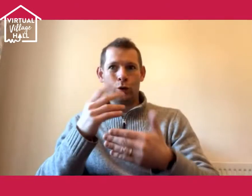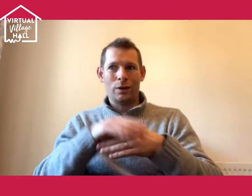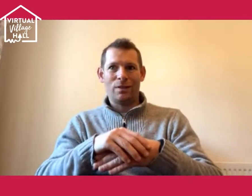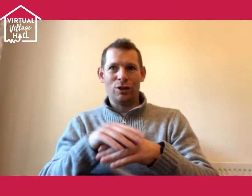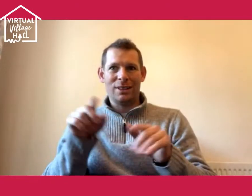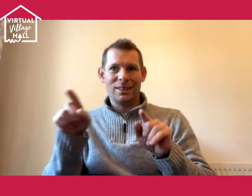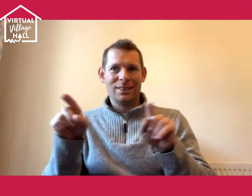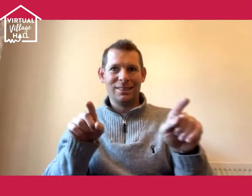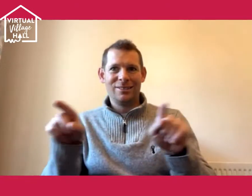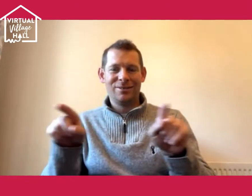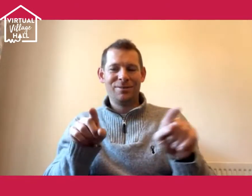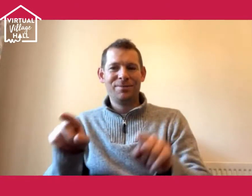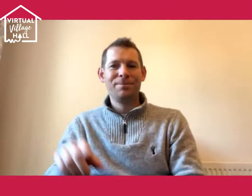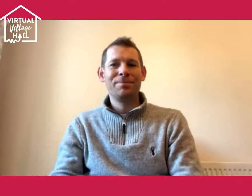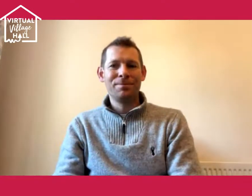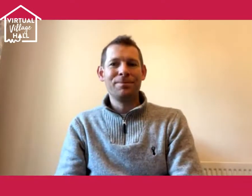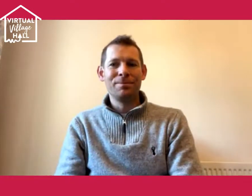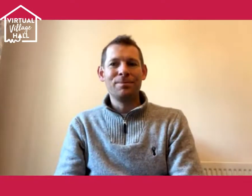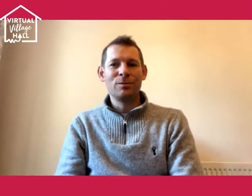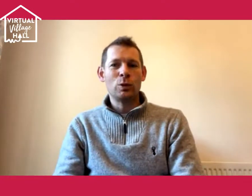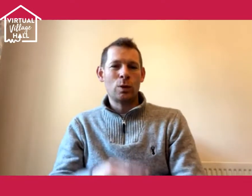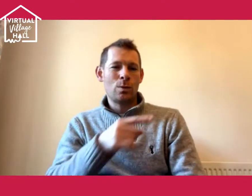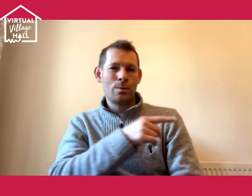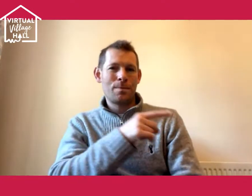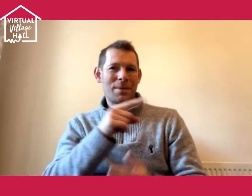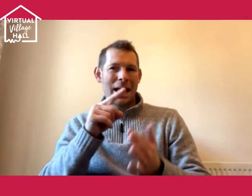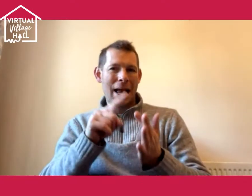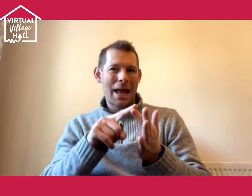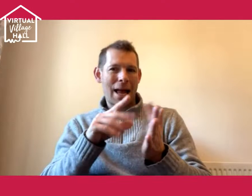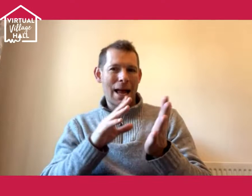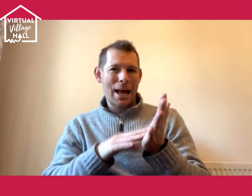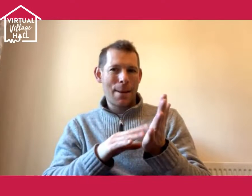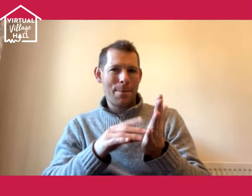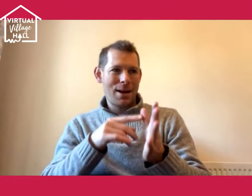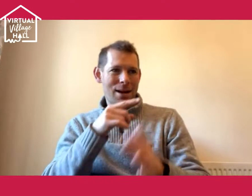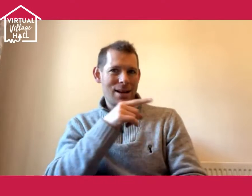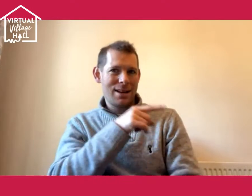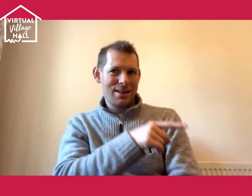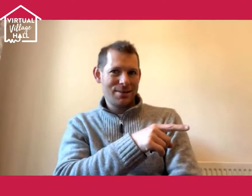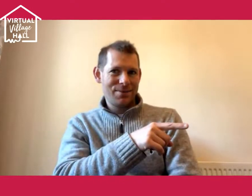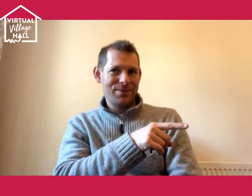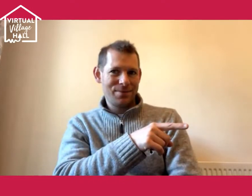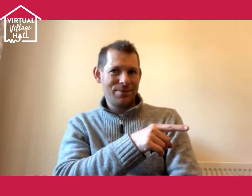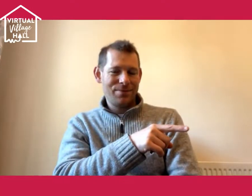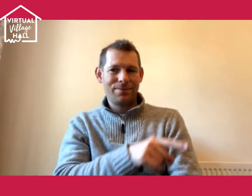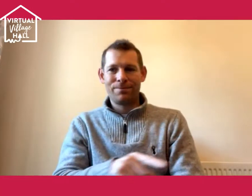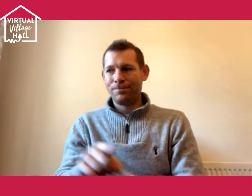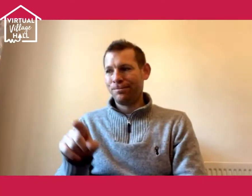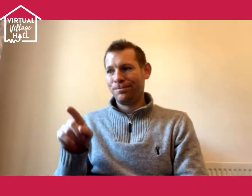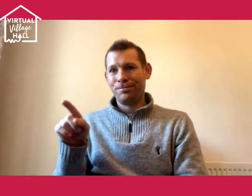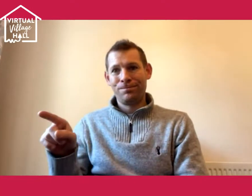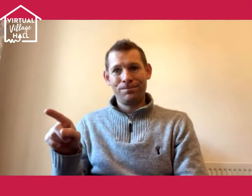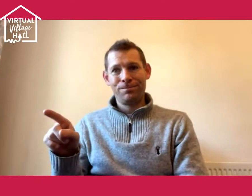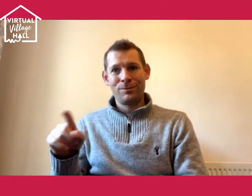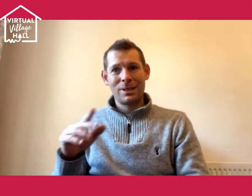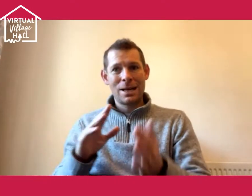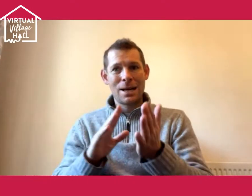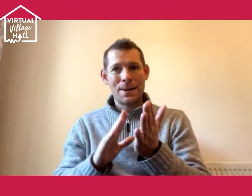Okay. So I'm going to describe my two friends here again. So back to Emma over here